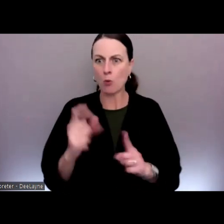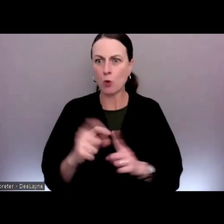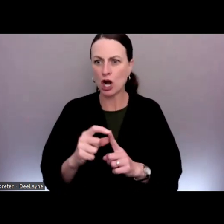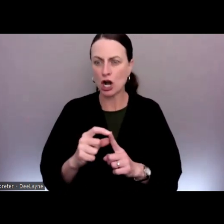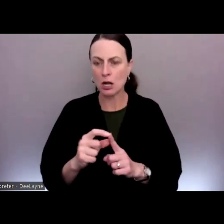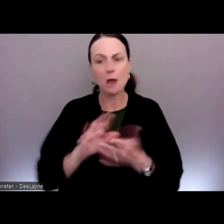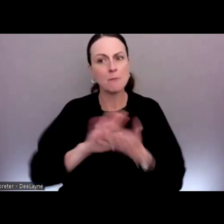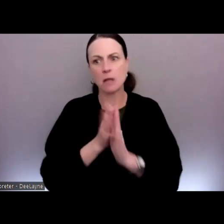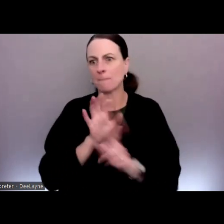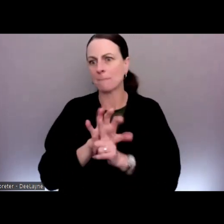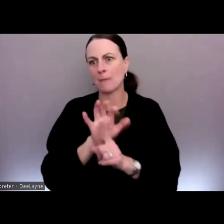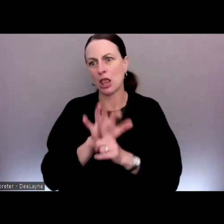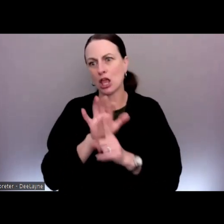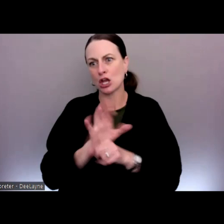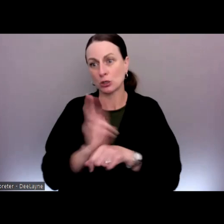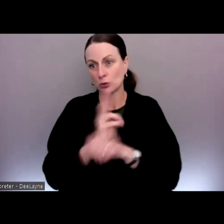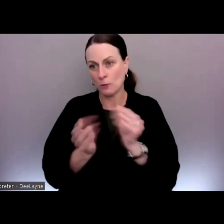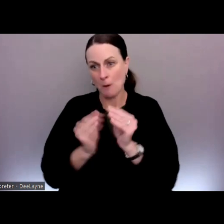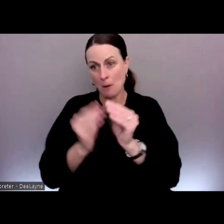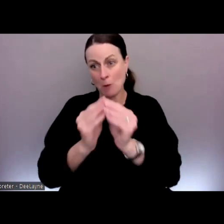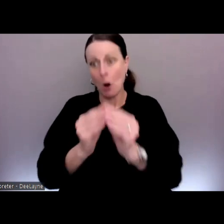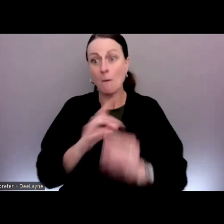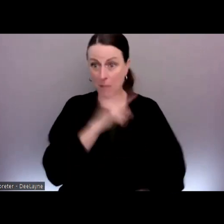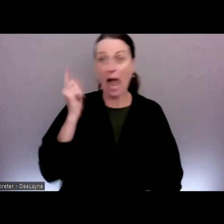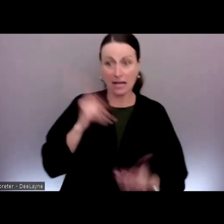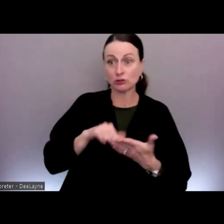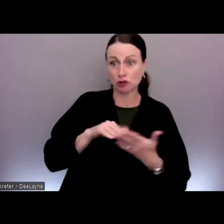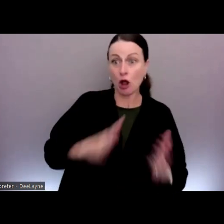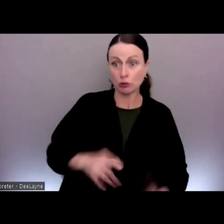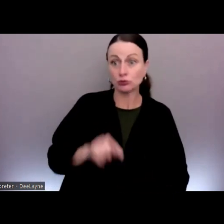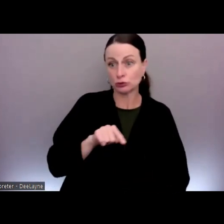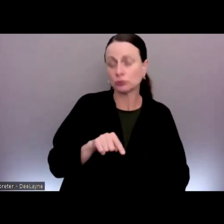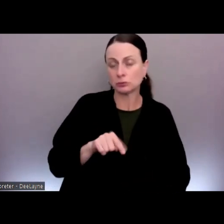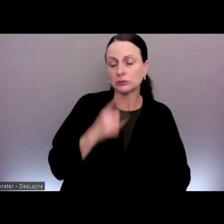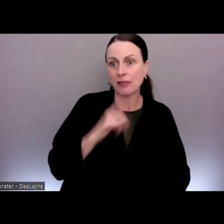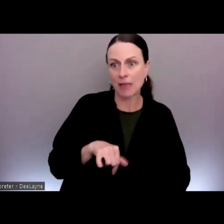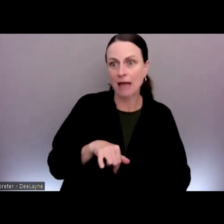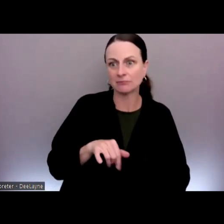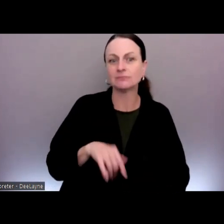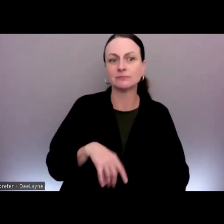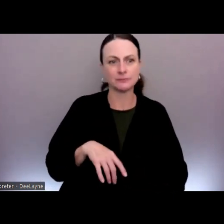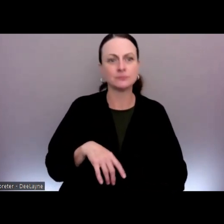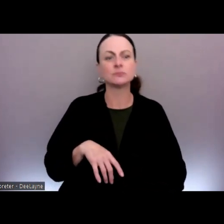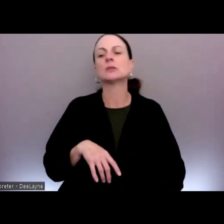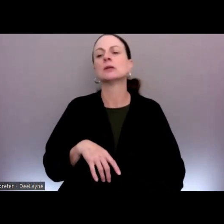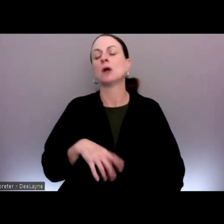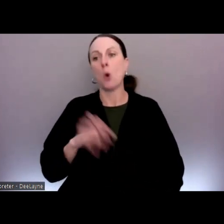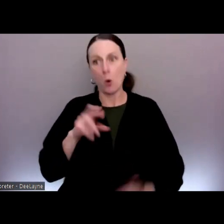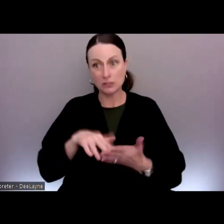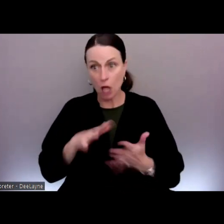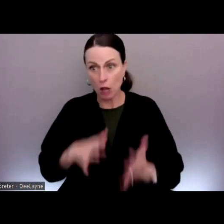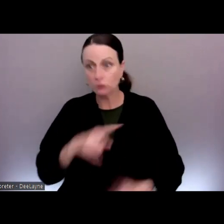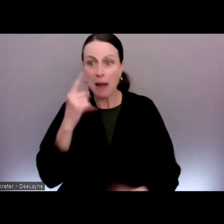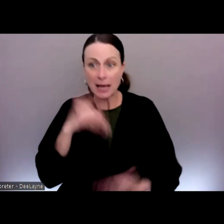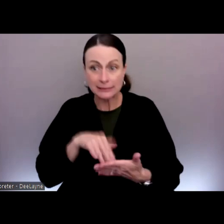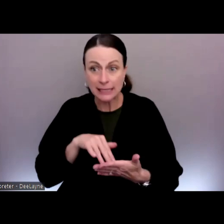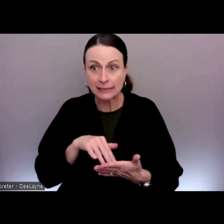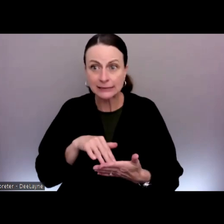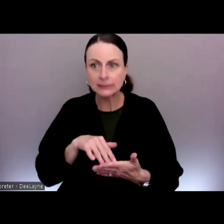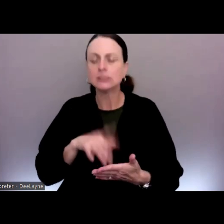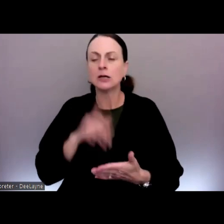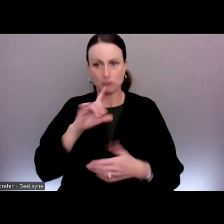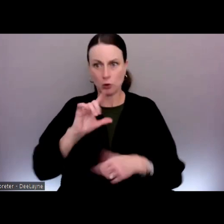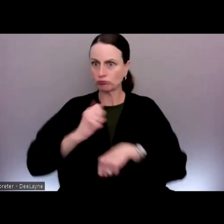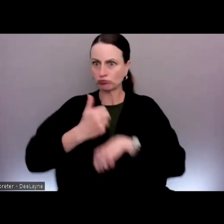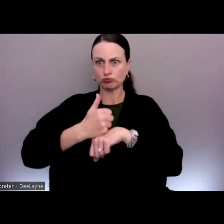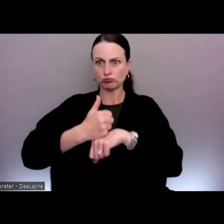increasing use by Black scholars in particular, scholars of Black studies, as a framework that might allow